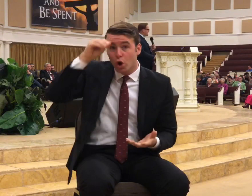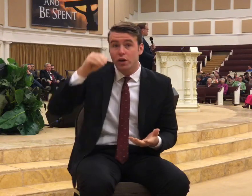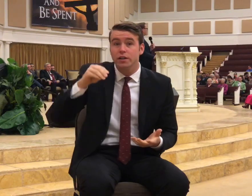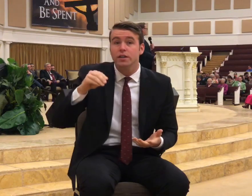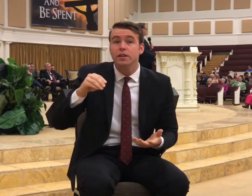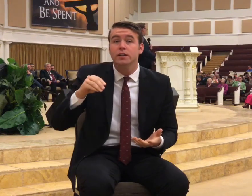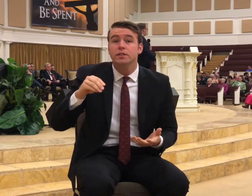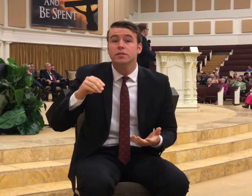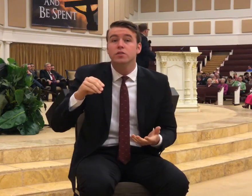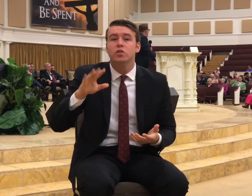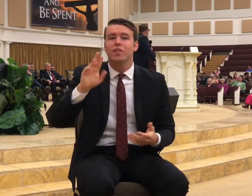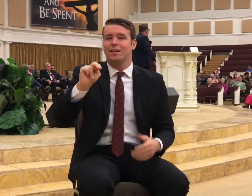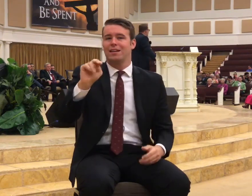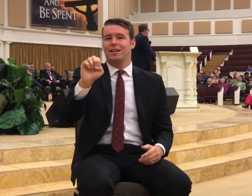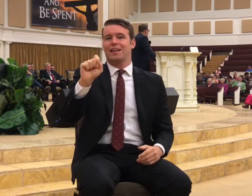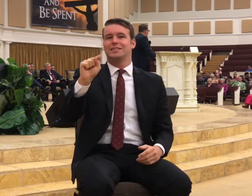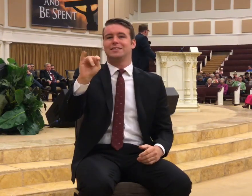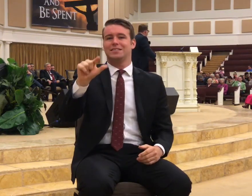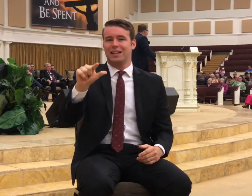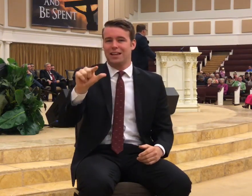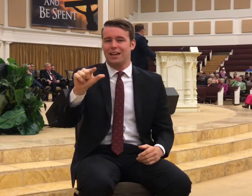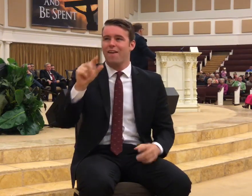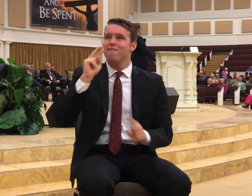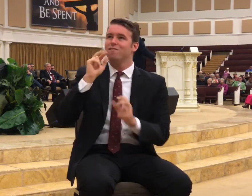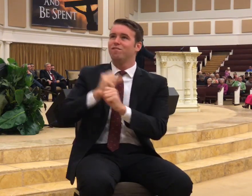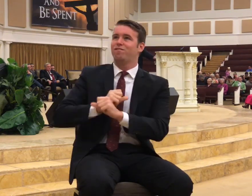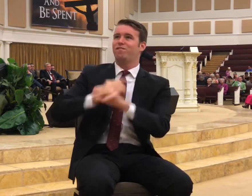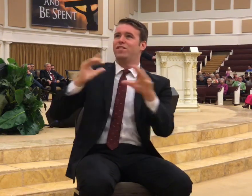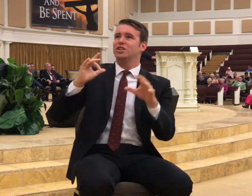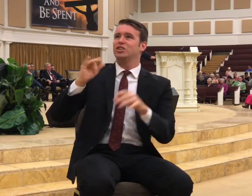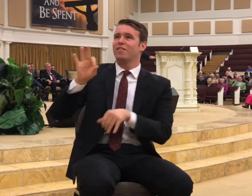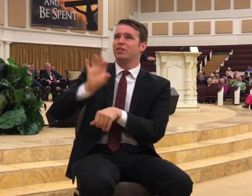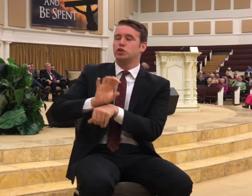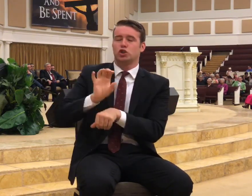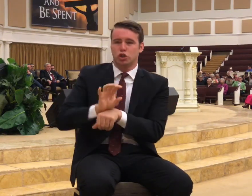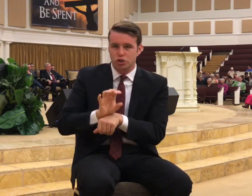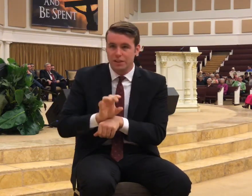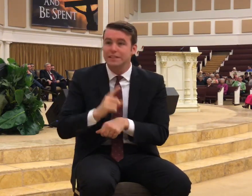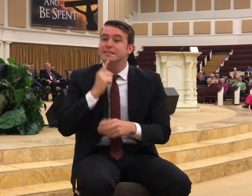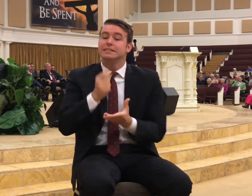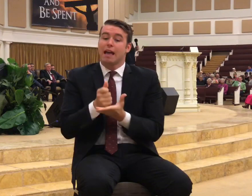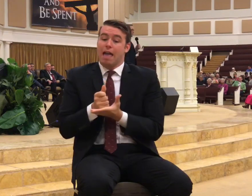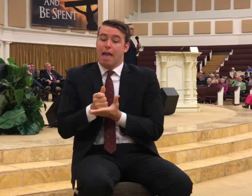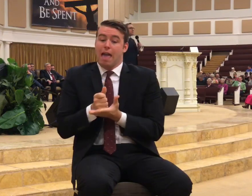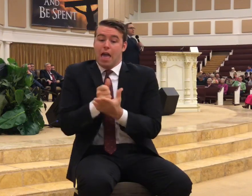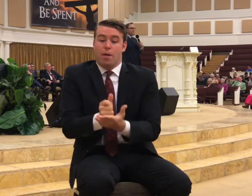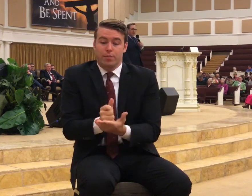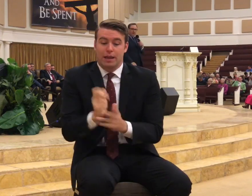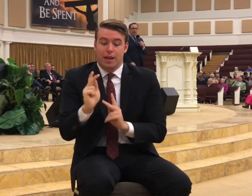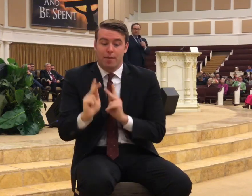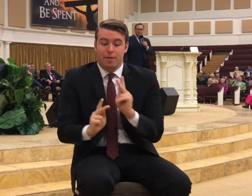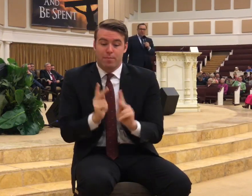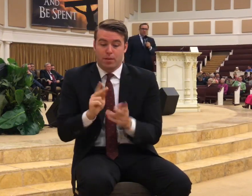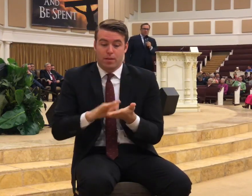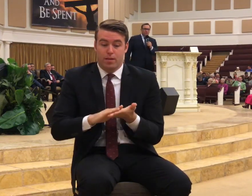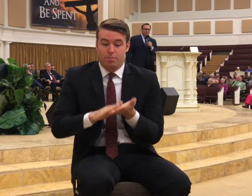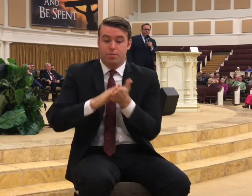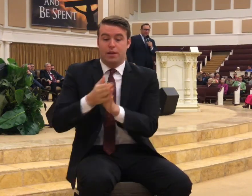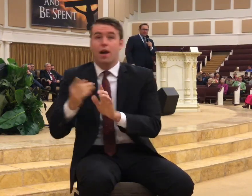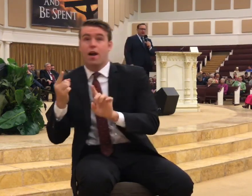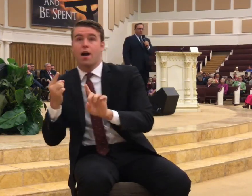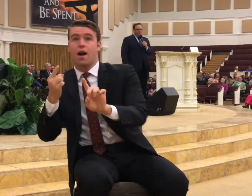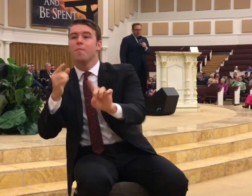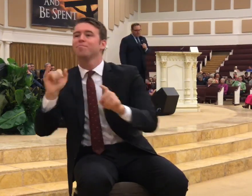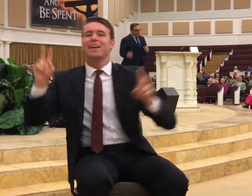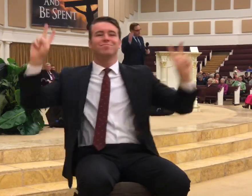the nesting vision of this church, that being helping people become. Would